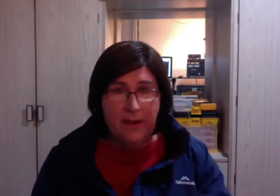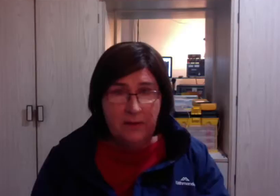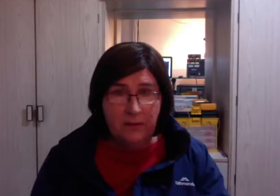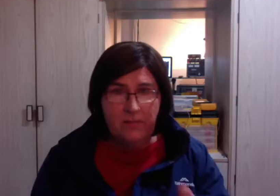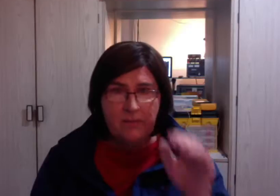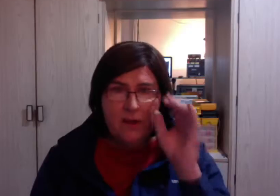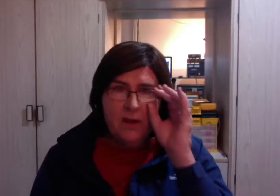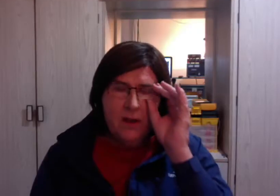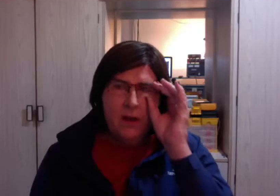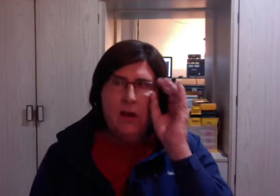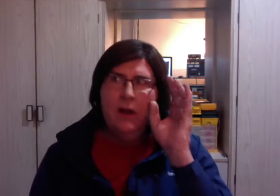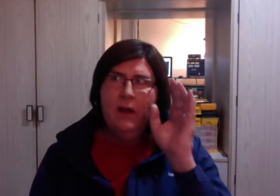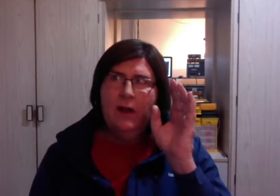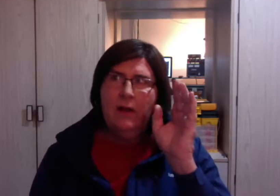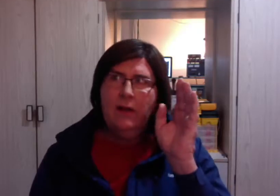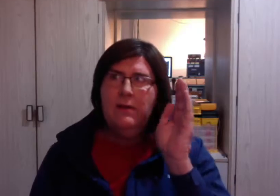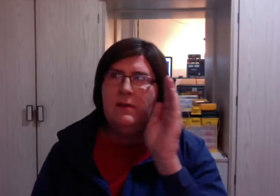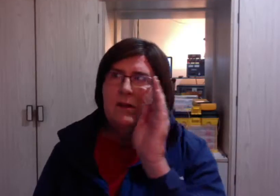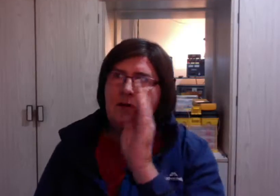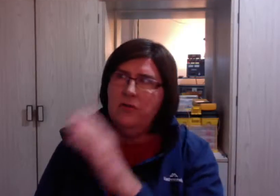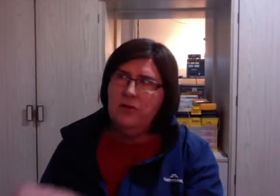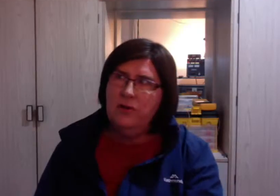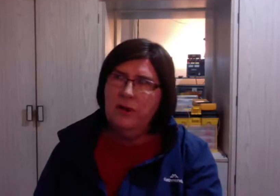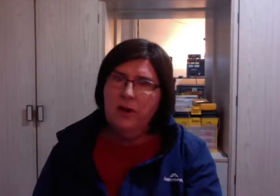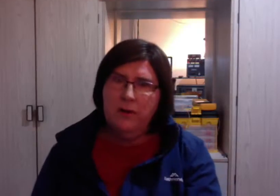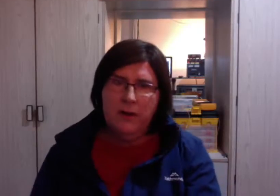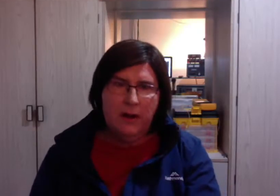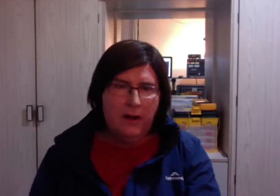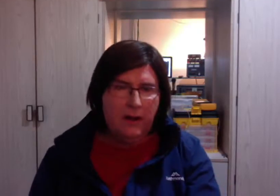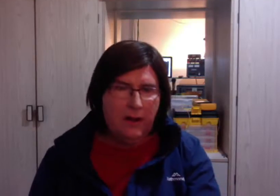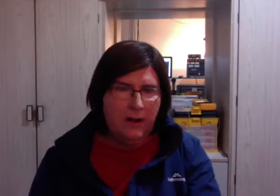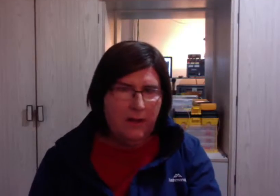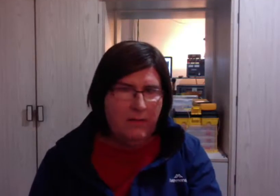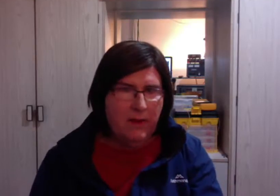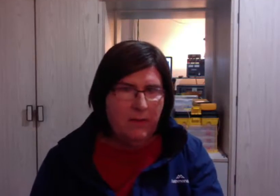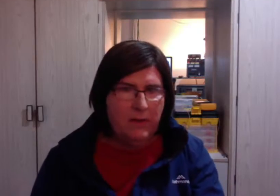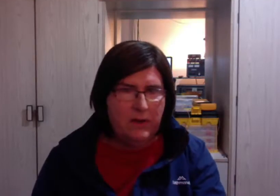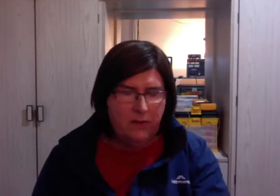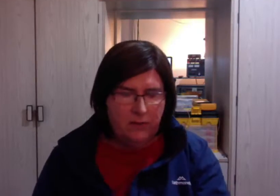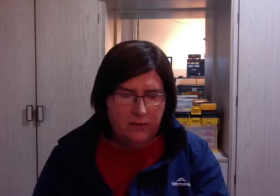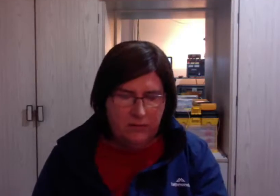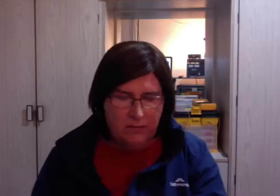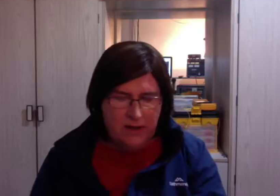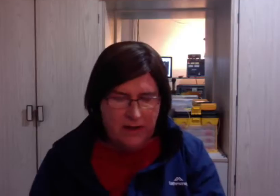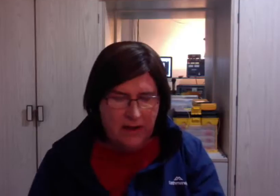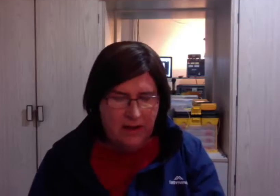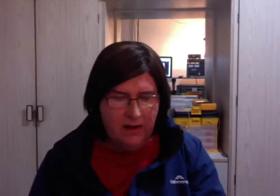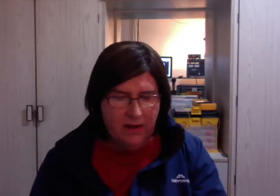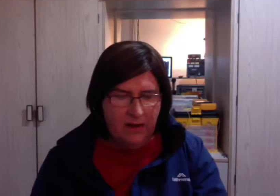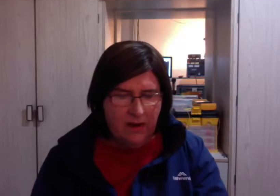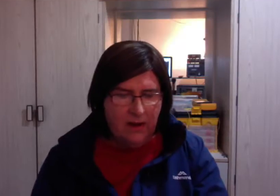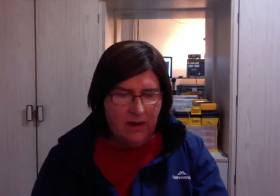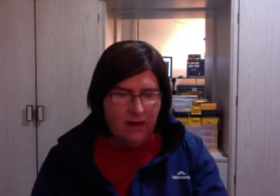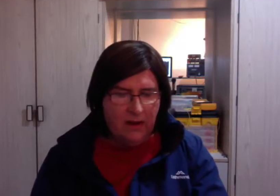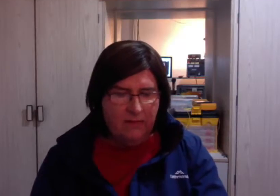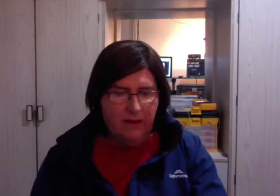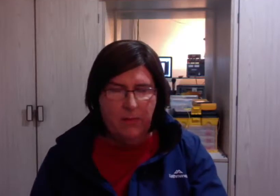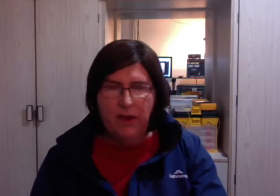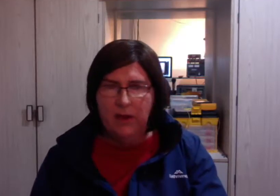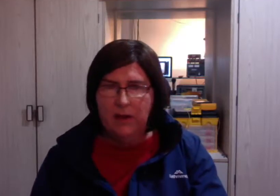Hill. The traditional owner that we used to meet there, a fellow by the